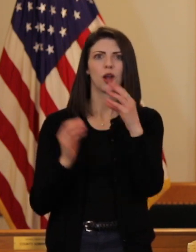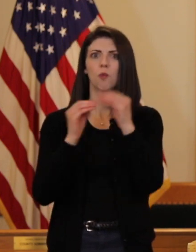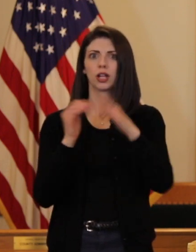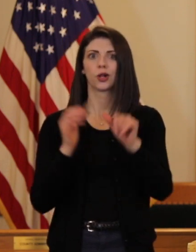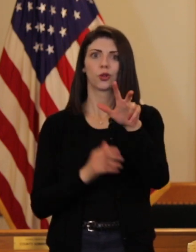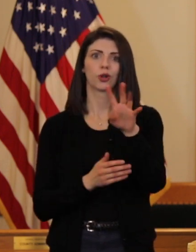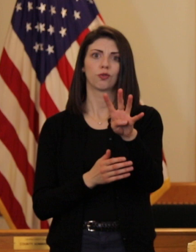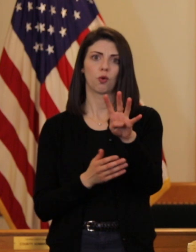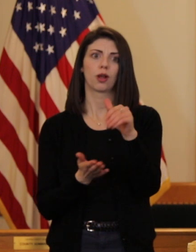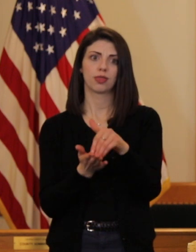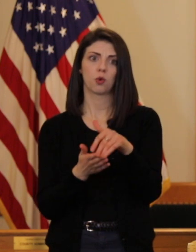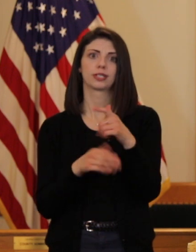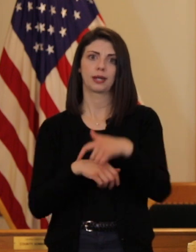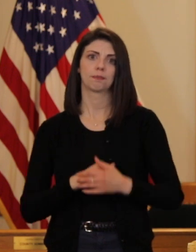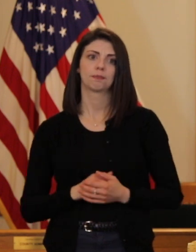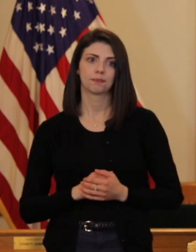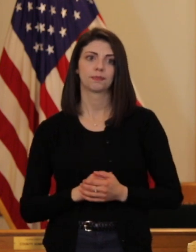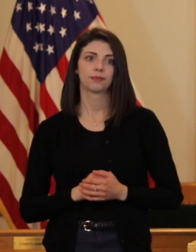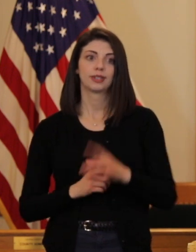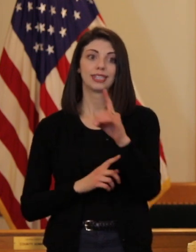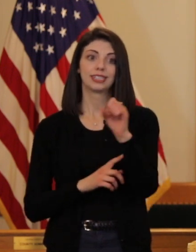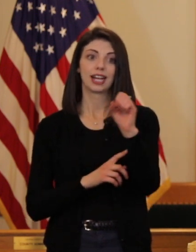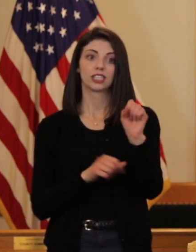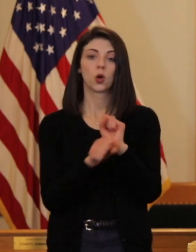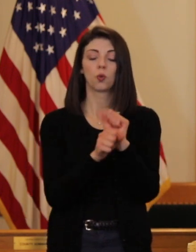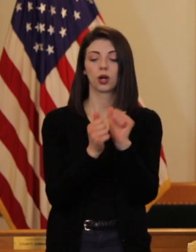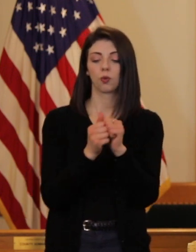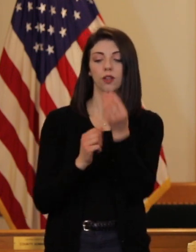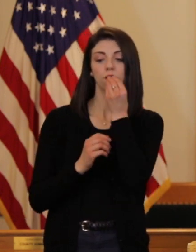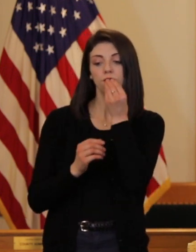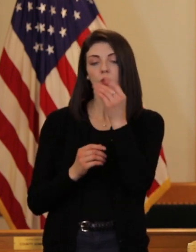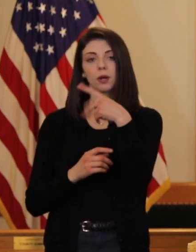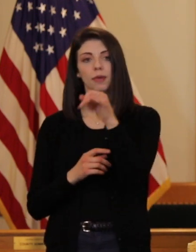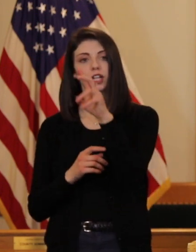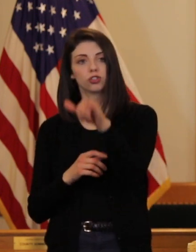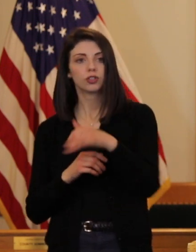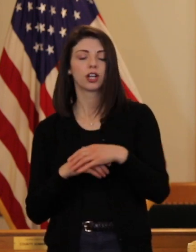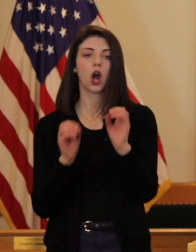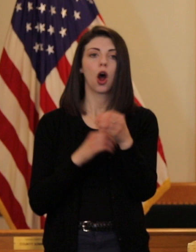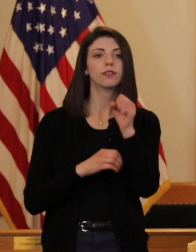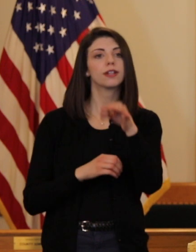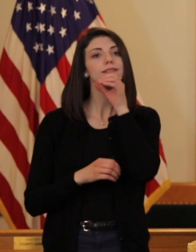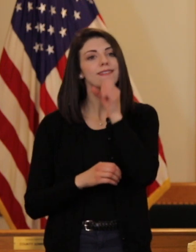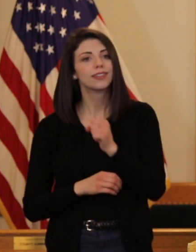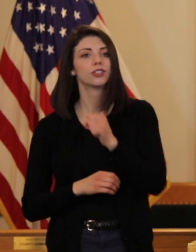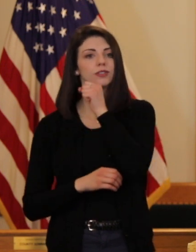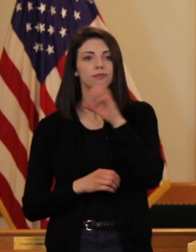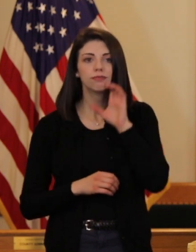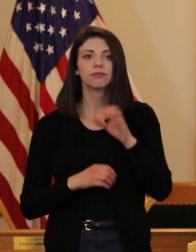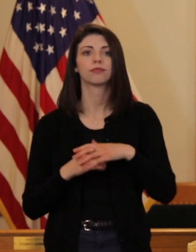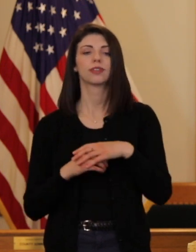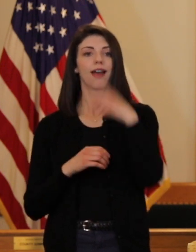times. DSS worked with food pantries, Office for the Aging, Health Department, Catholic